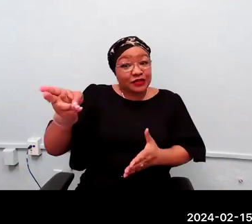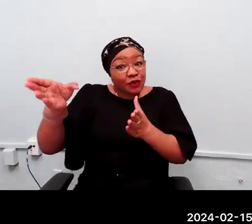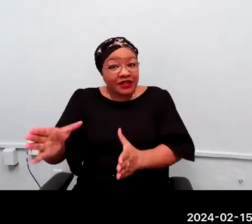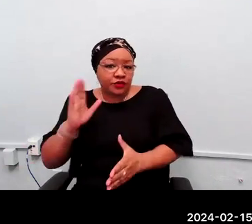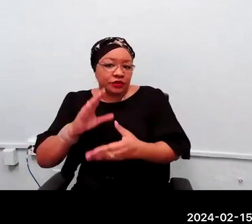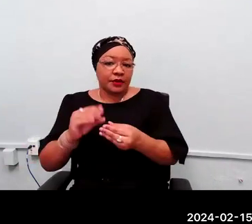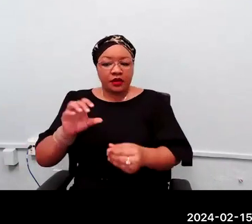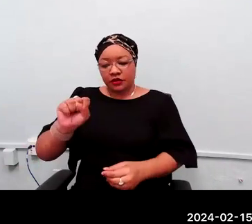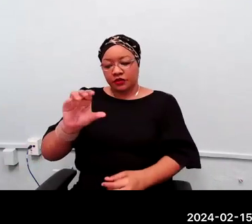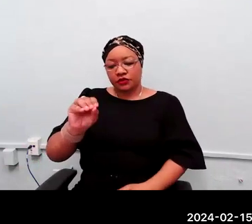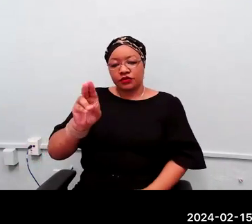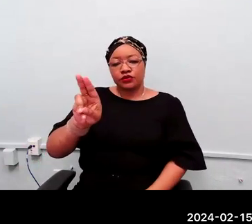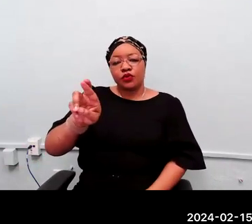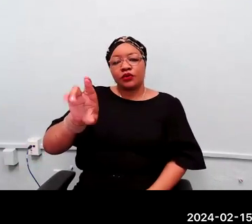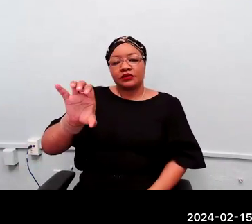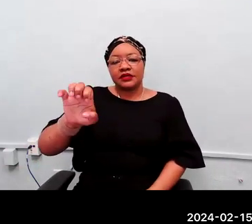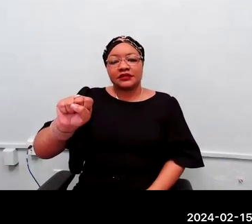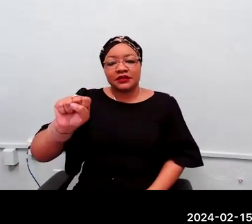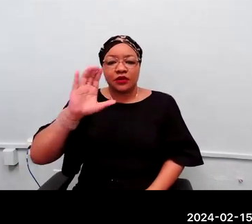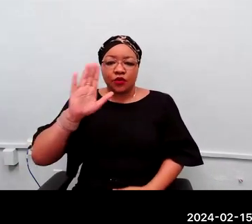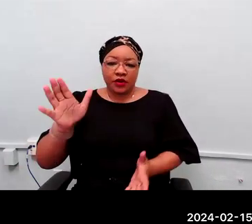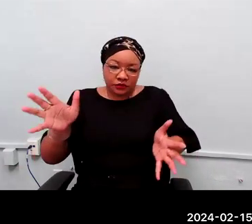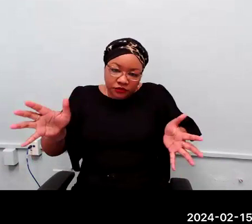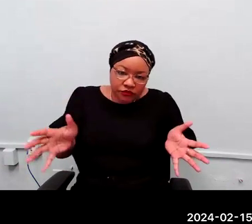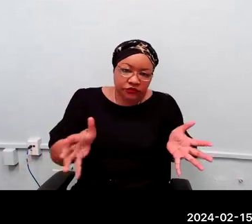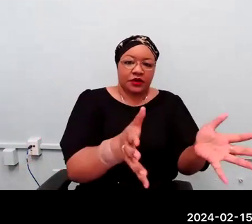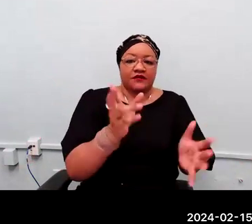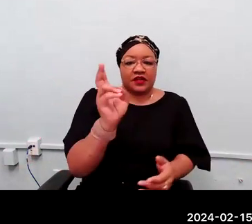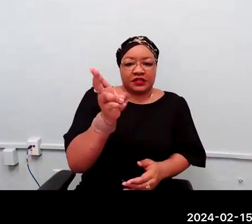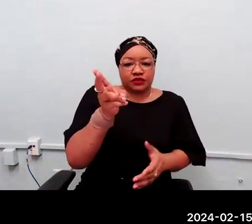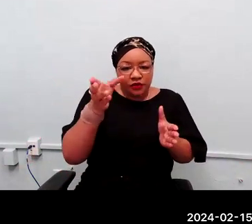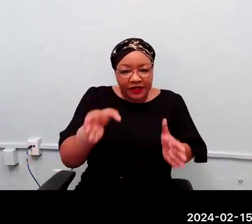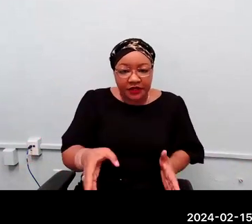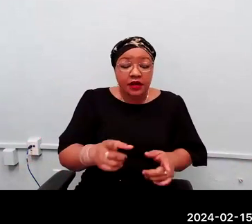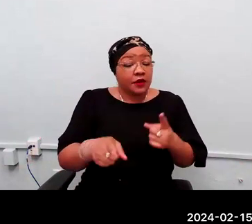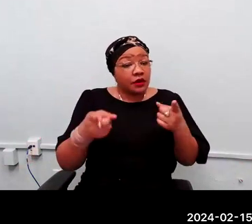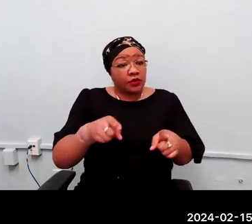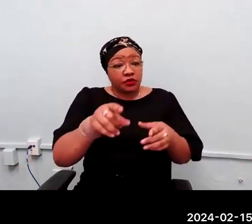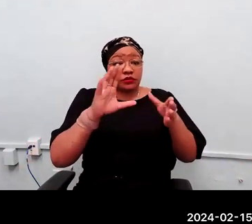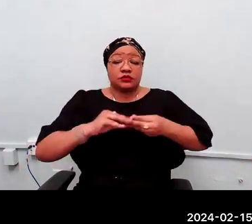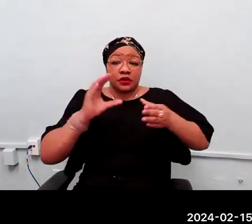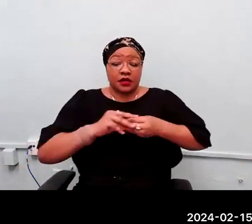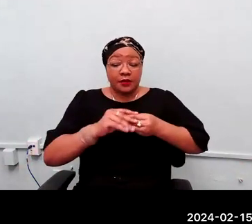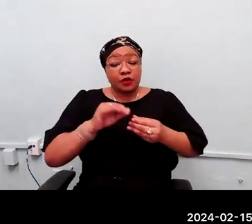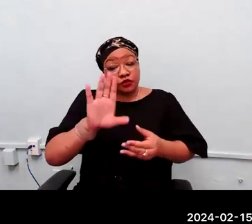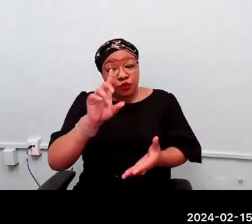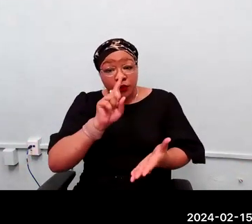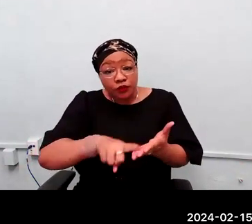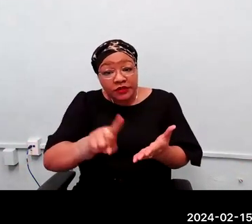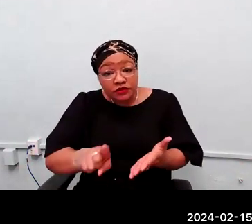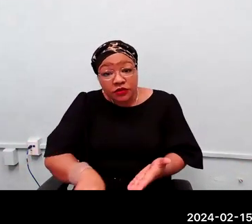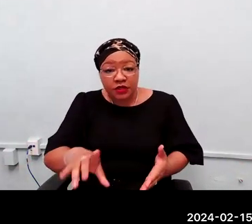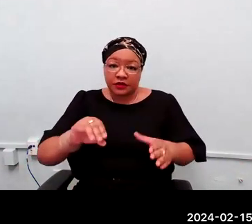sources drive the historian. So I'm, you know, as I'm hearing you speak about doing your research and doing your homework